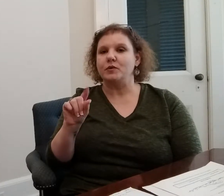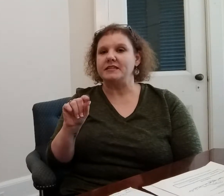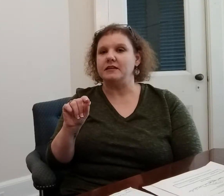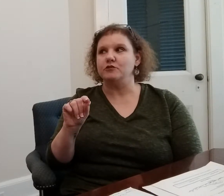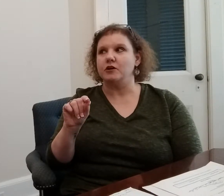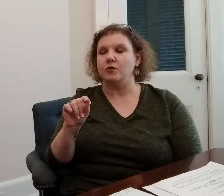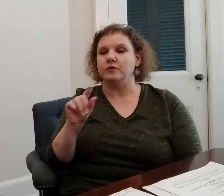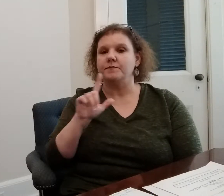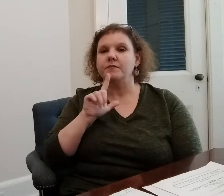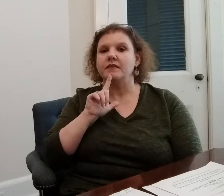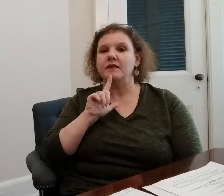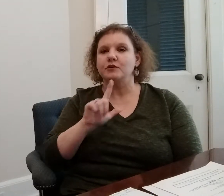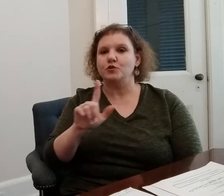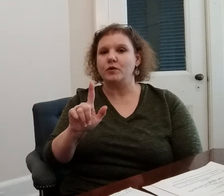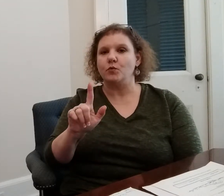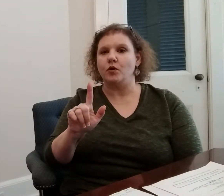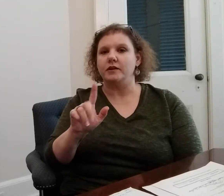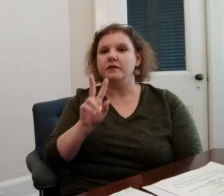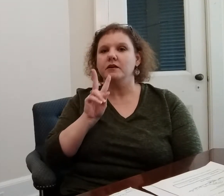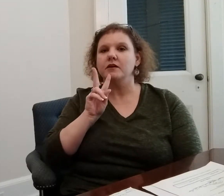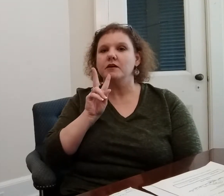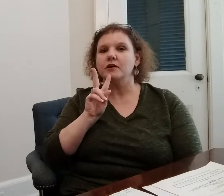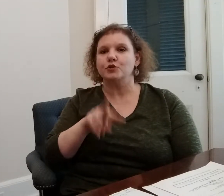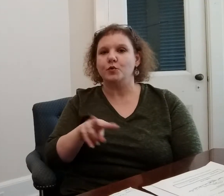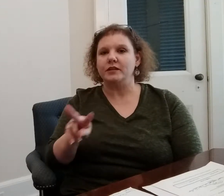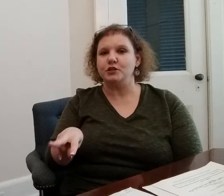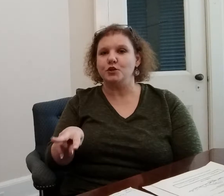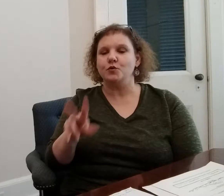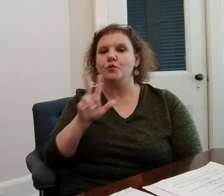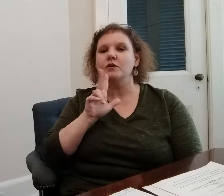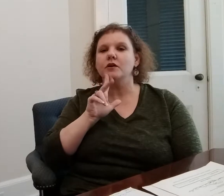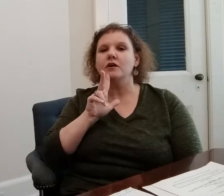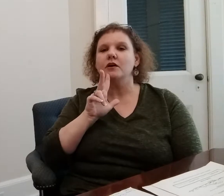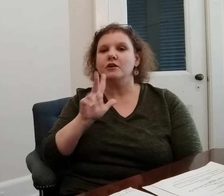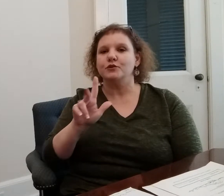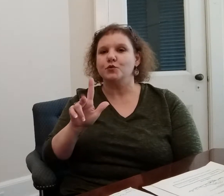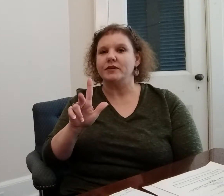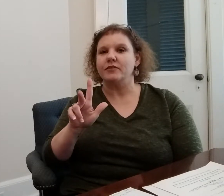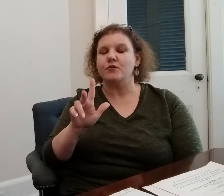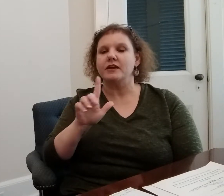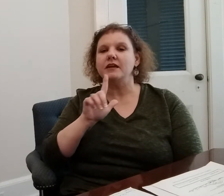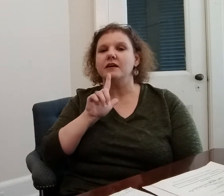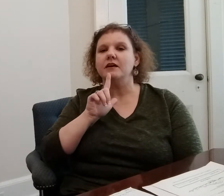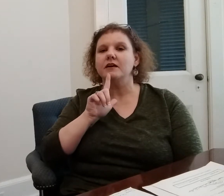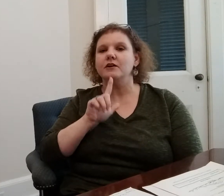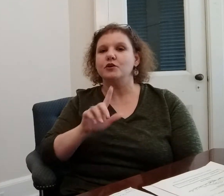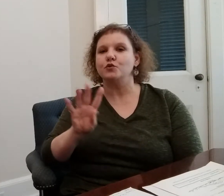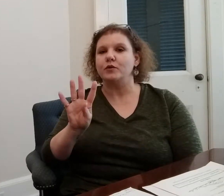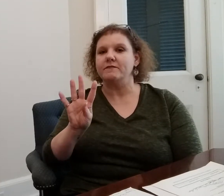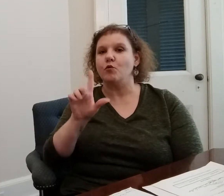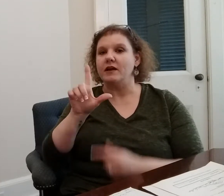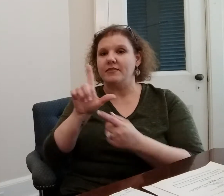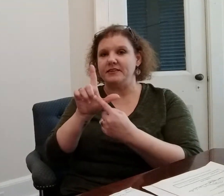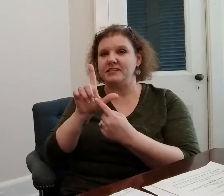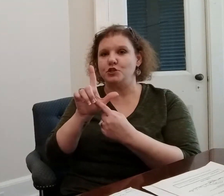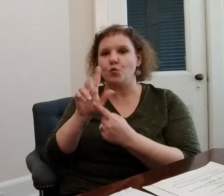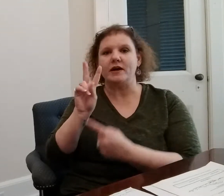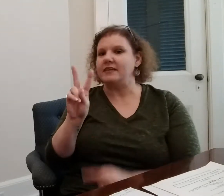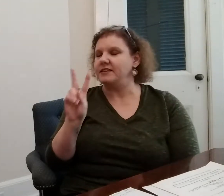20 years old 21 22 23 24